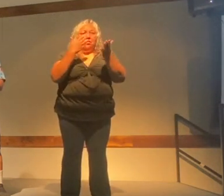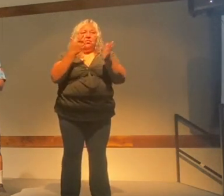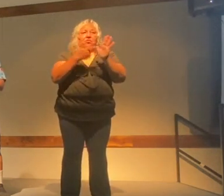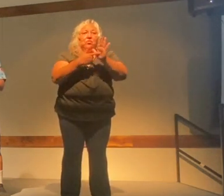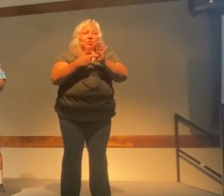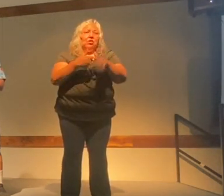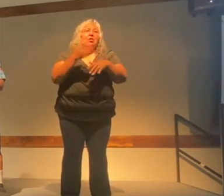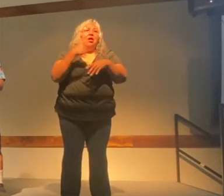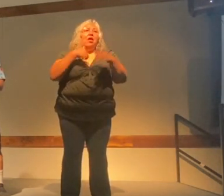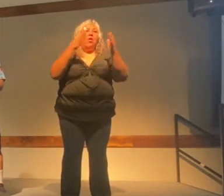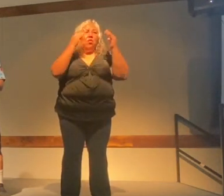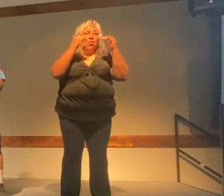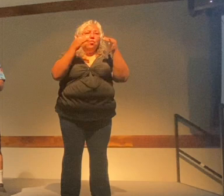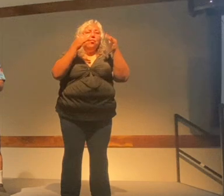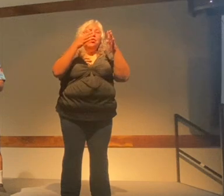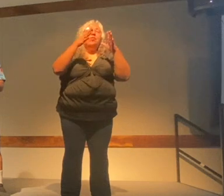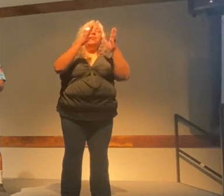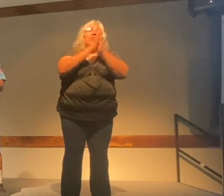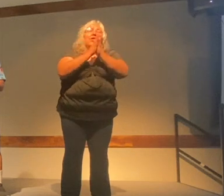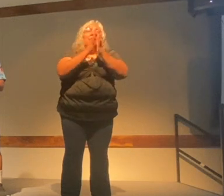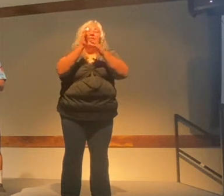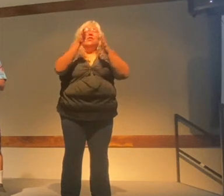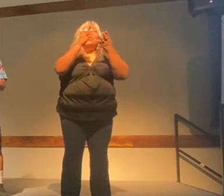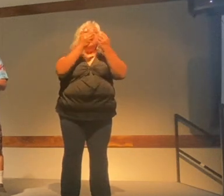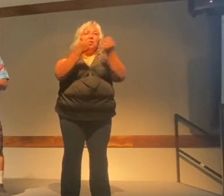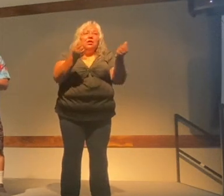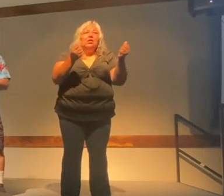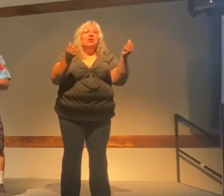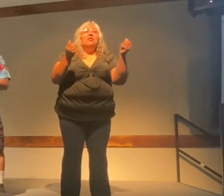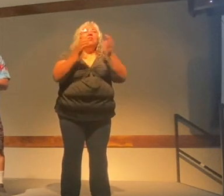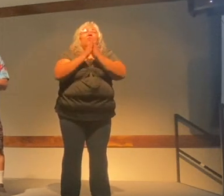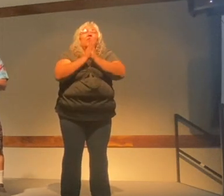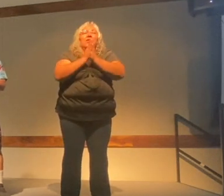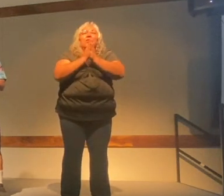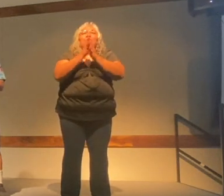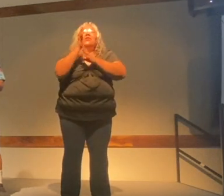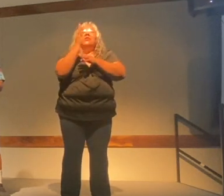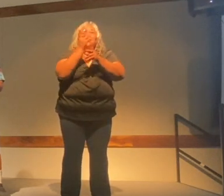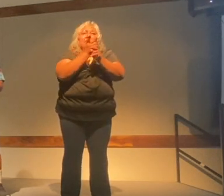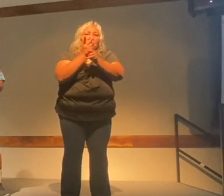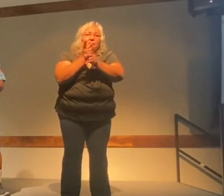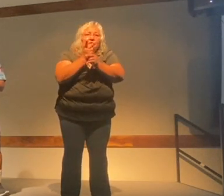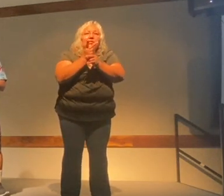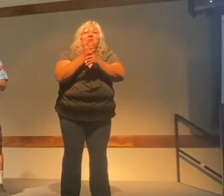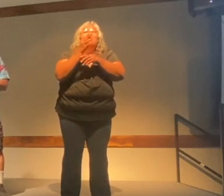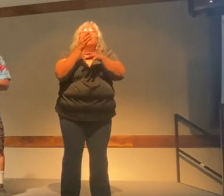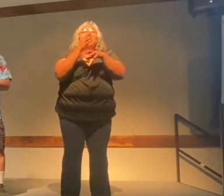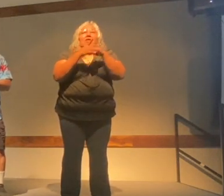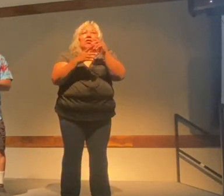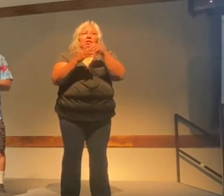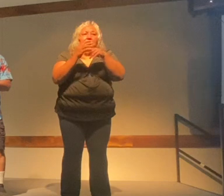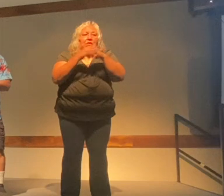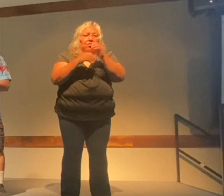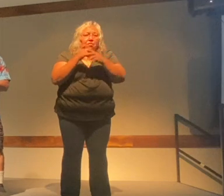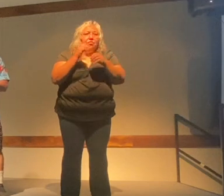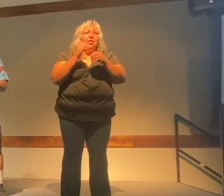you'll heal, that you'll bring comfort, that you'll bring direction to the doctors,